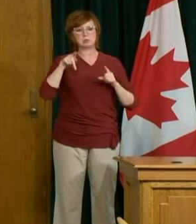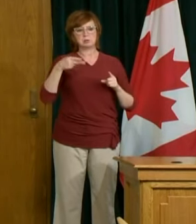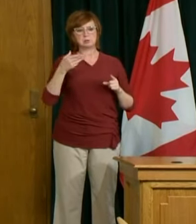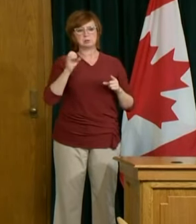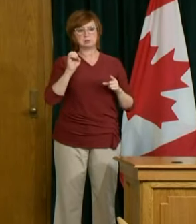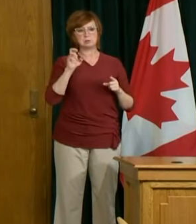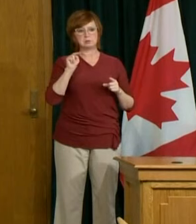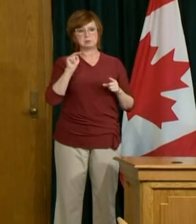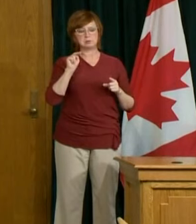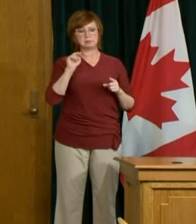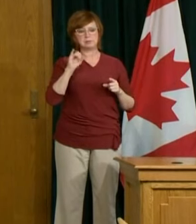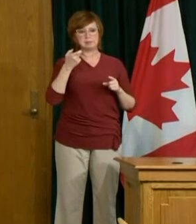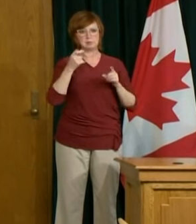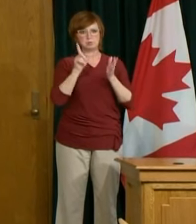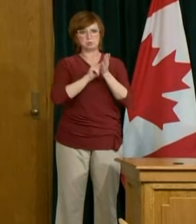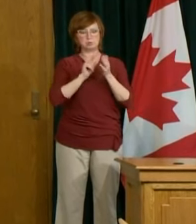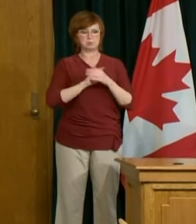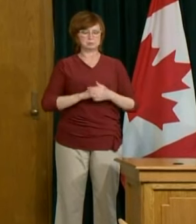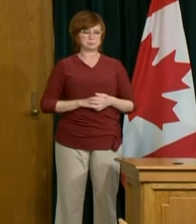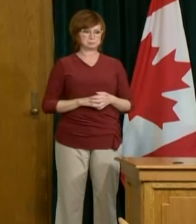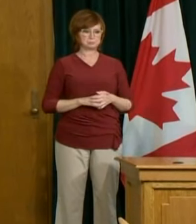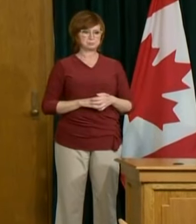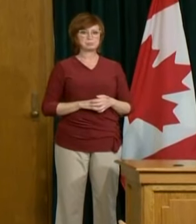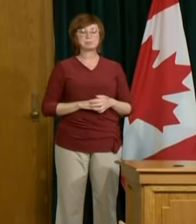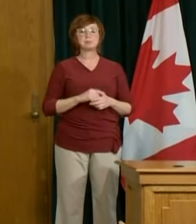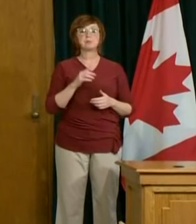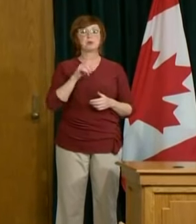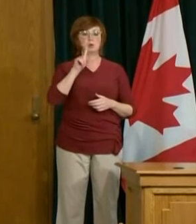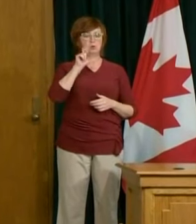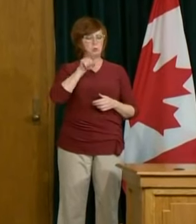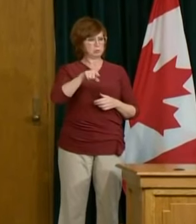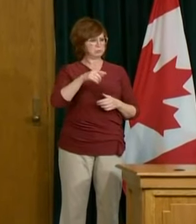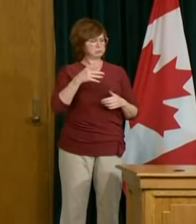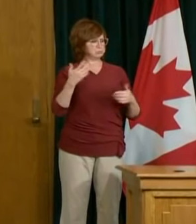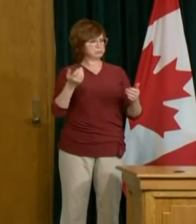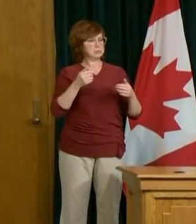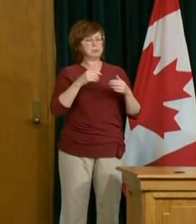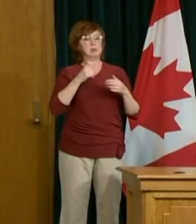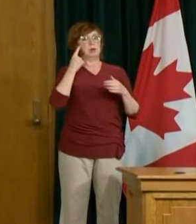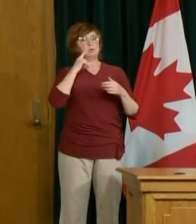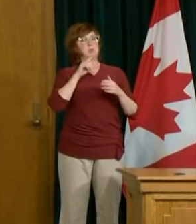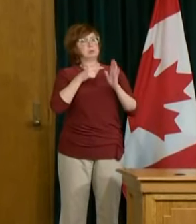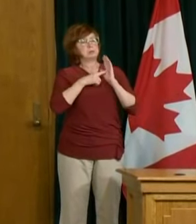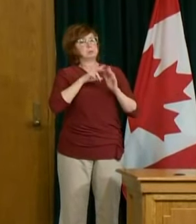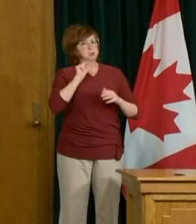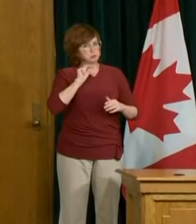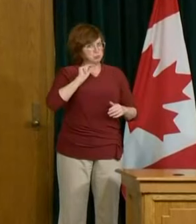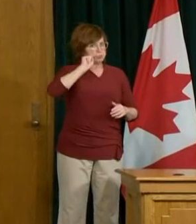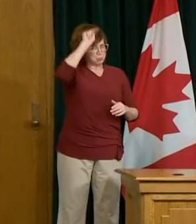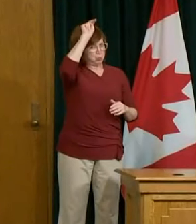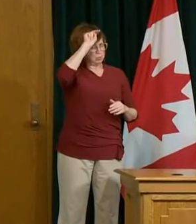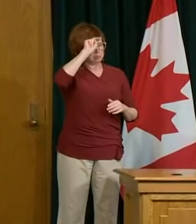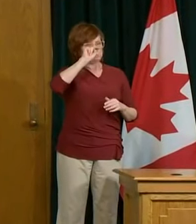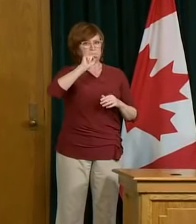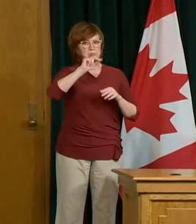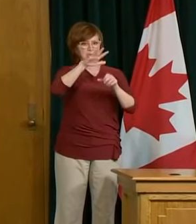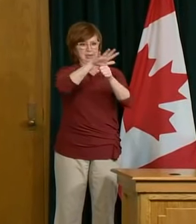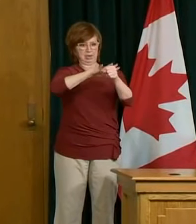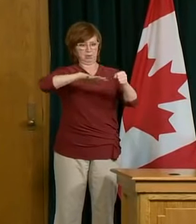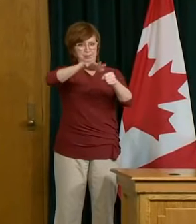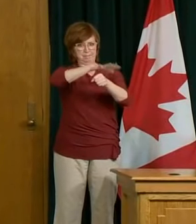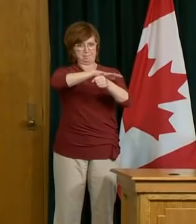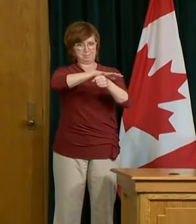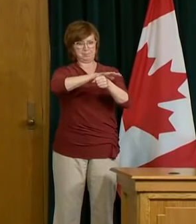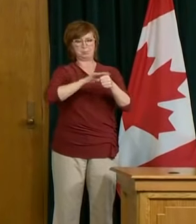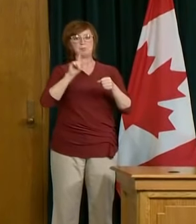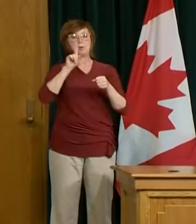question about the severity of the cases in the north. I mean, if we look on on one of those charts, we can see that there's